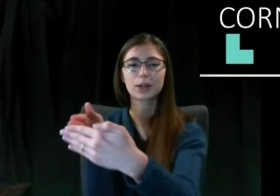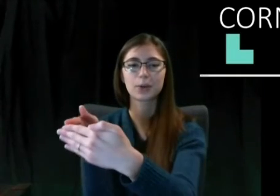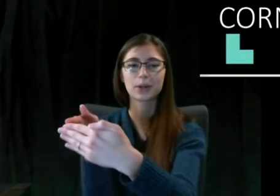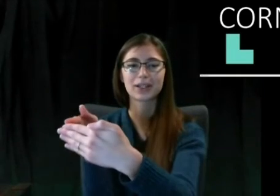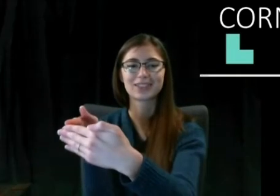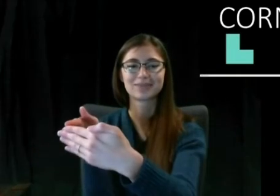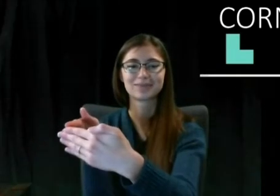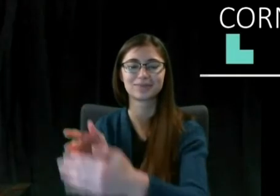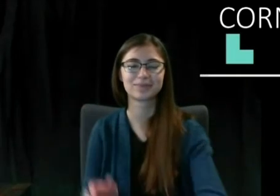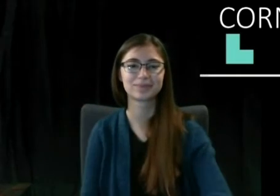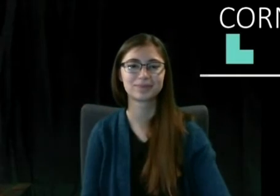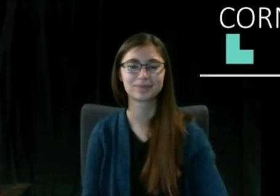Corner.